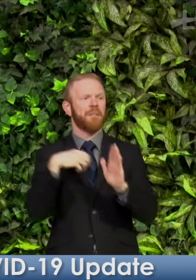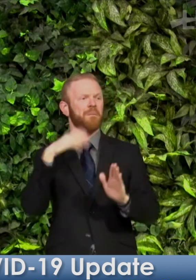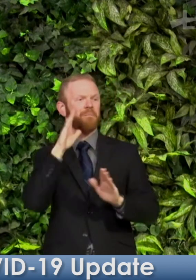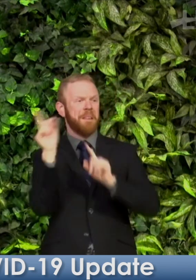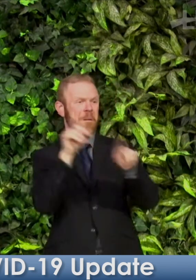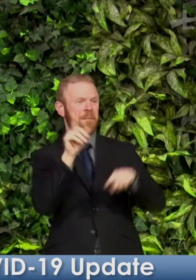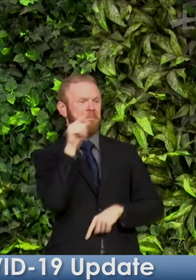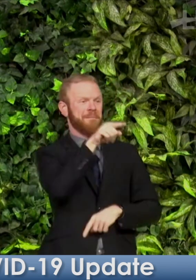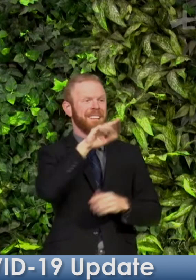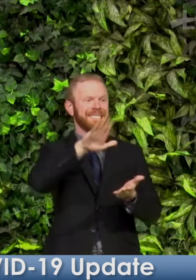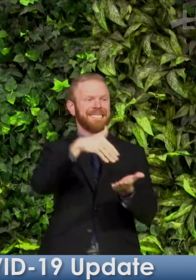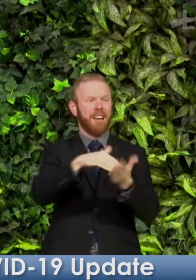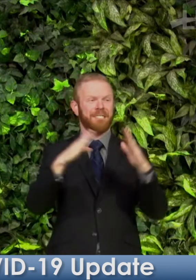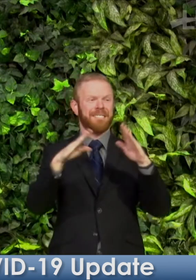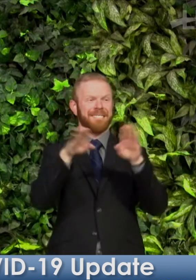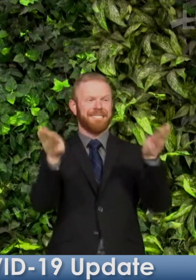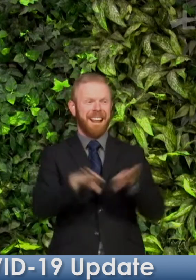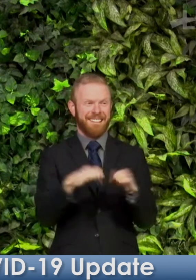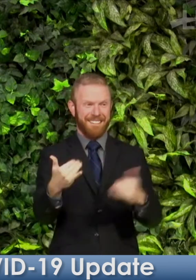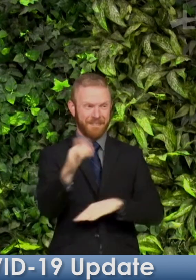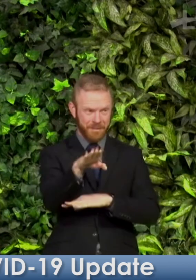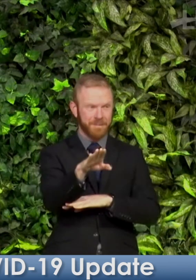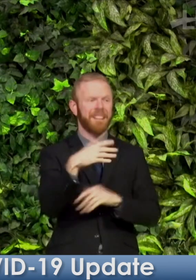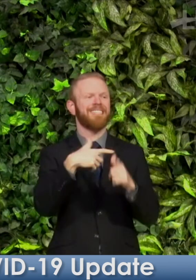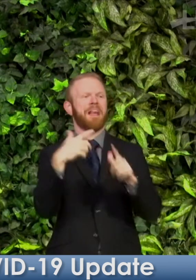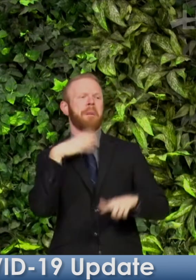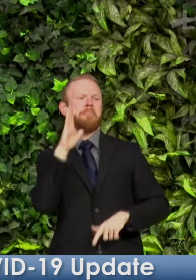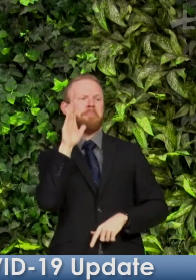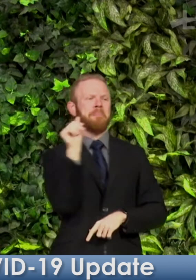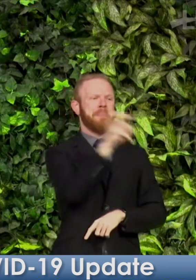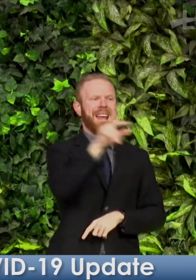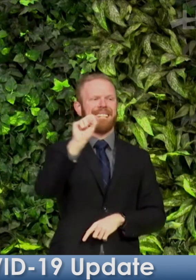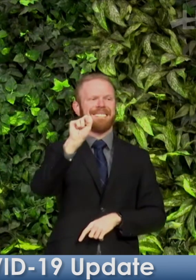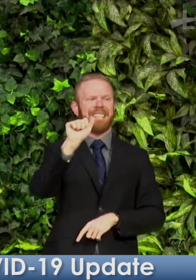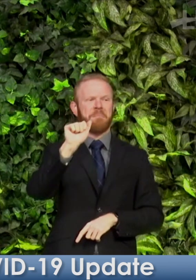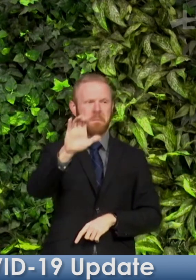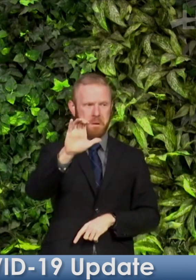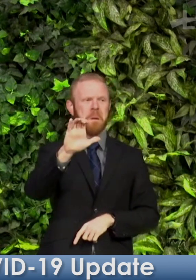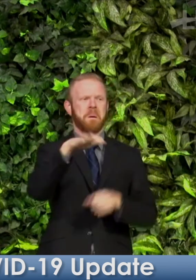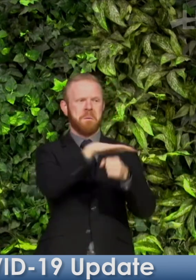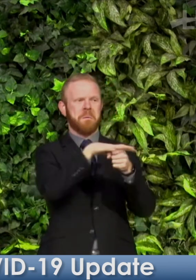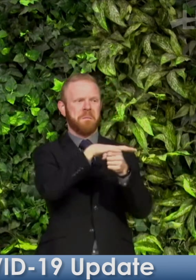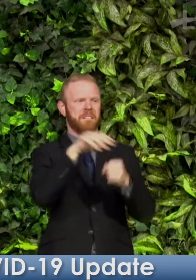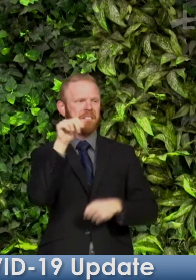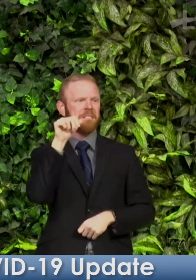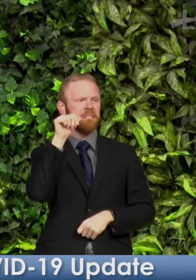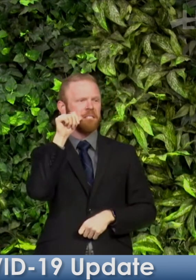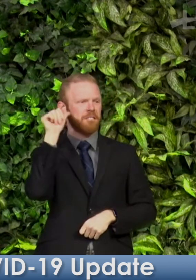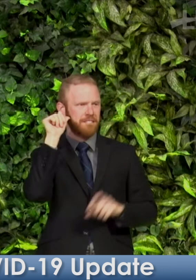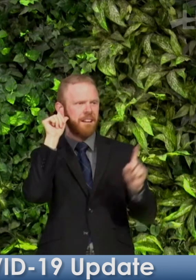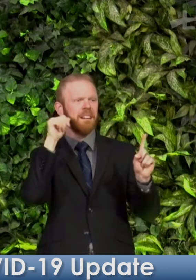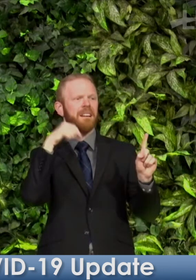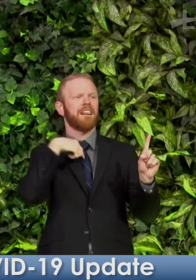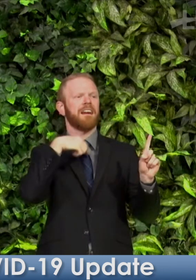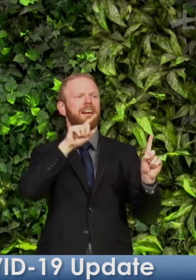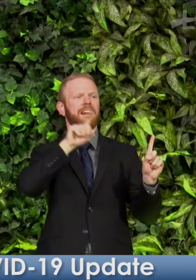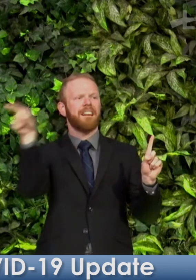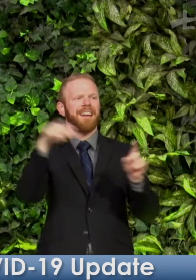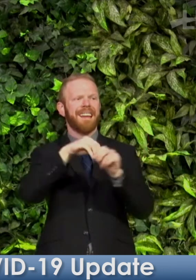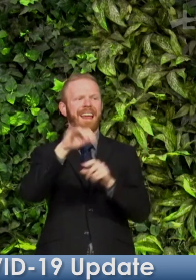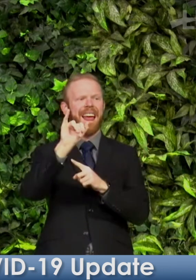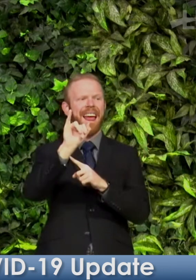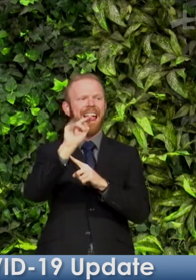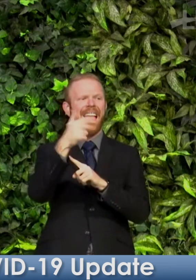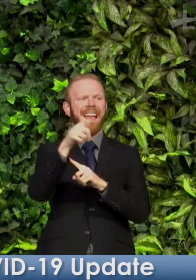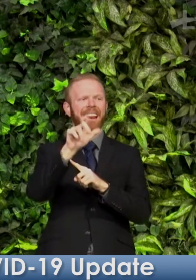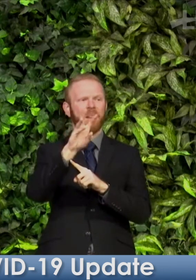the Sacramento region. Yesterday, we were at a number of sites, including down in Inglewood, working to support efforts to advance the